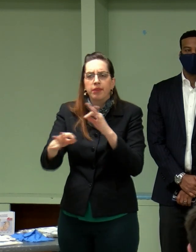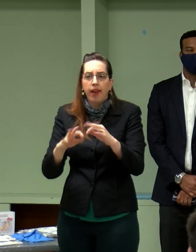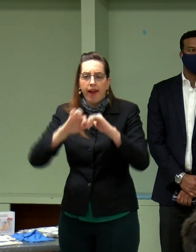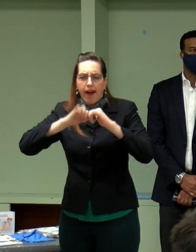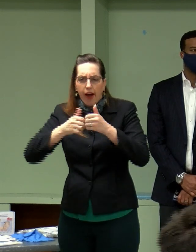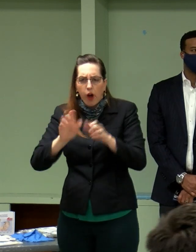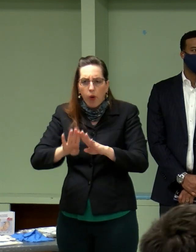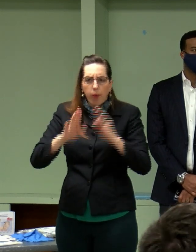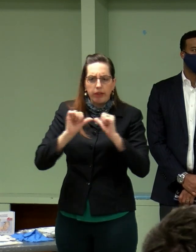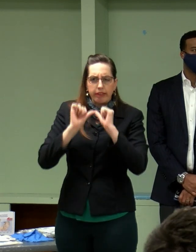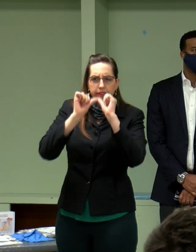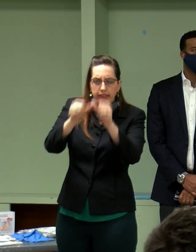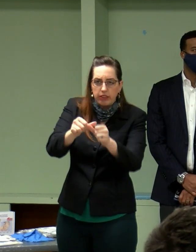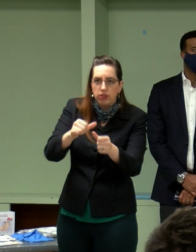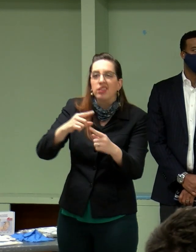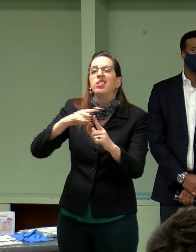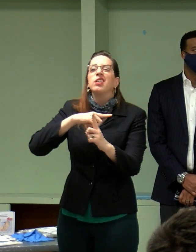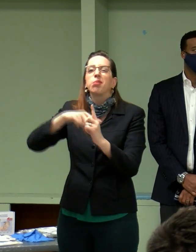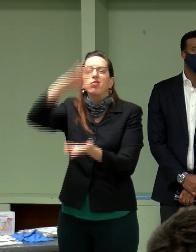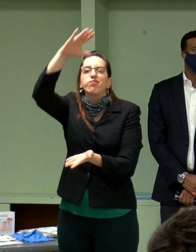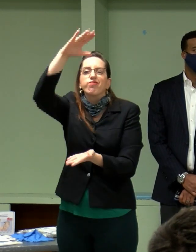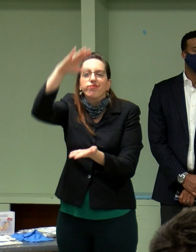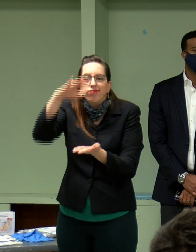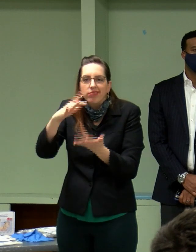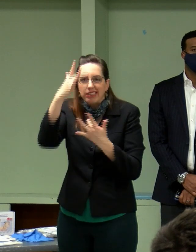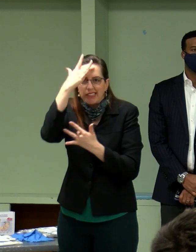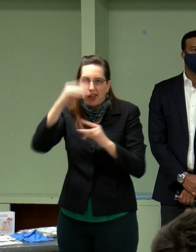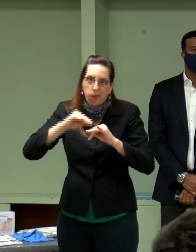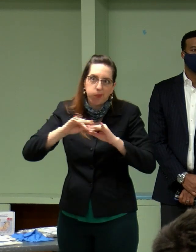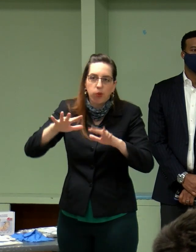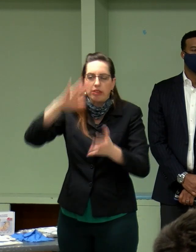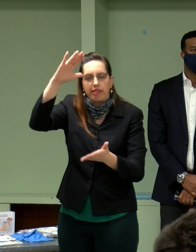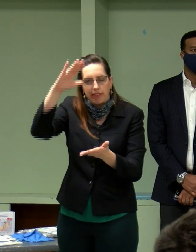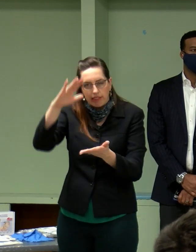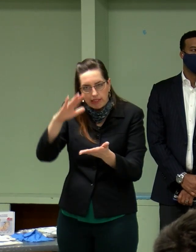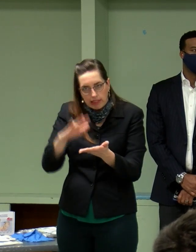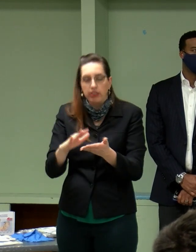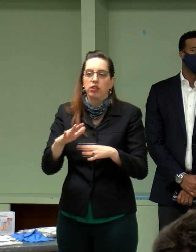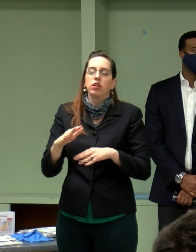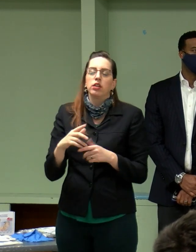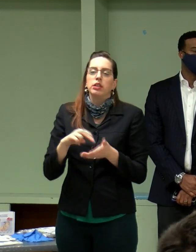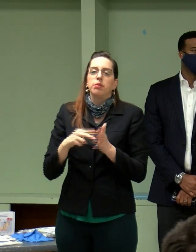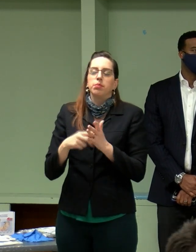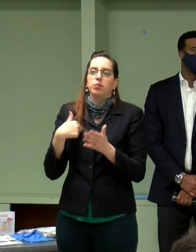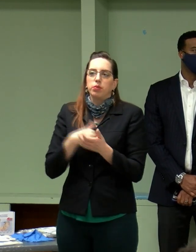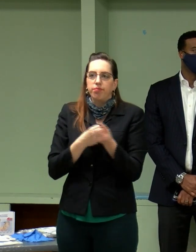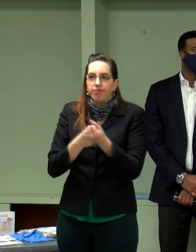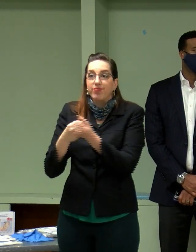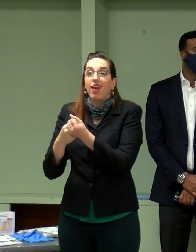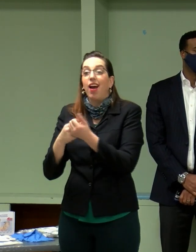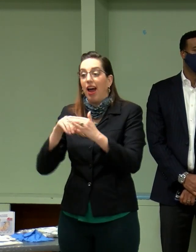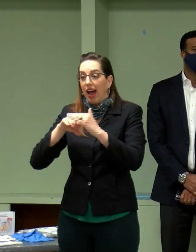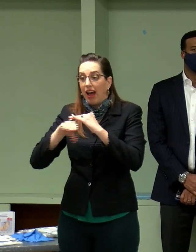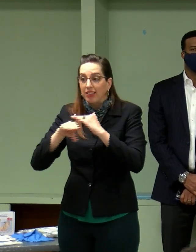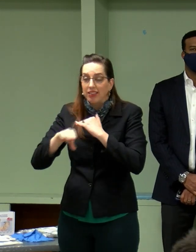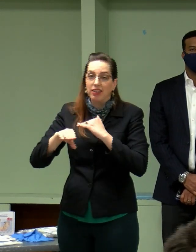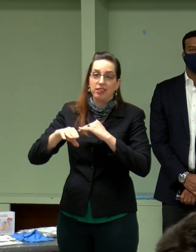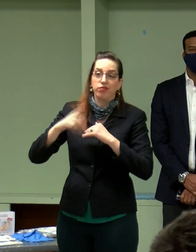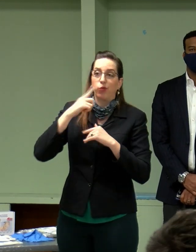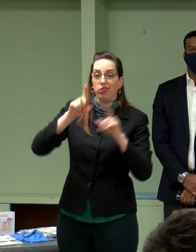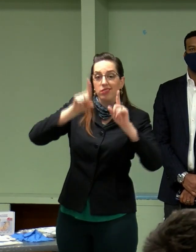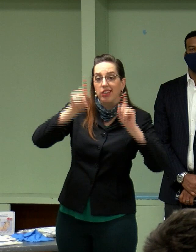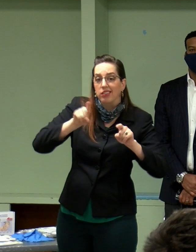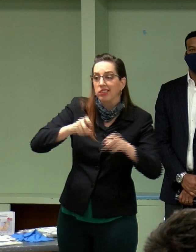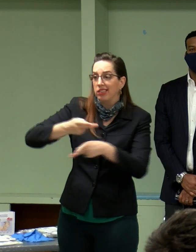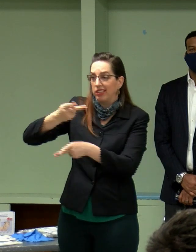also mitigating the spread of the disease. And we have helped stand up access to testing and care for